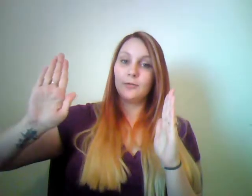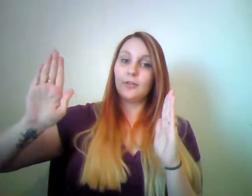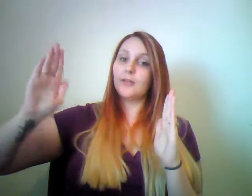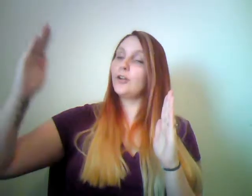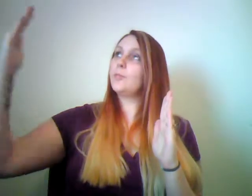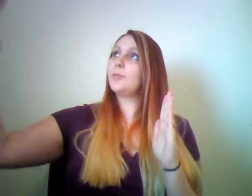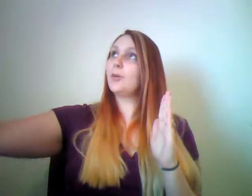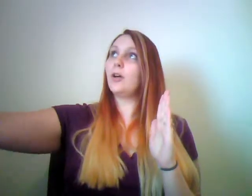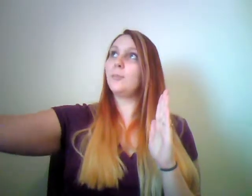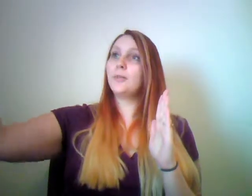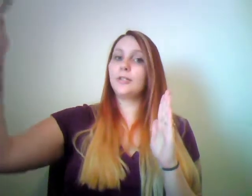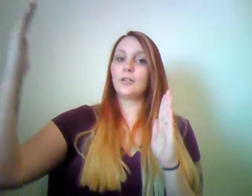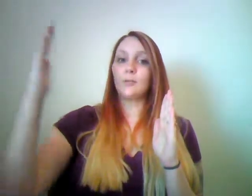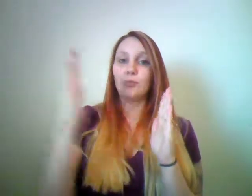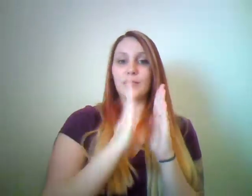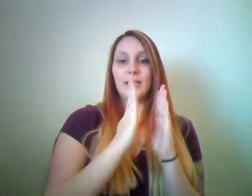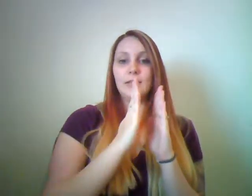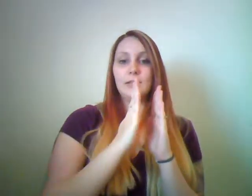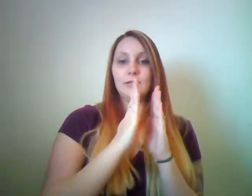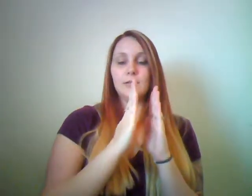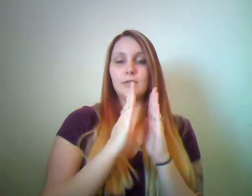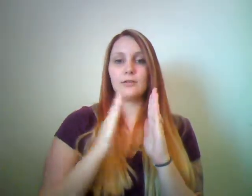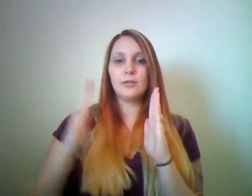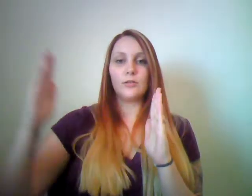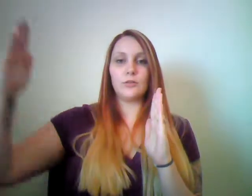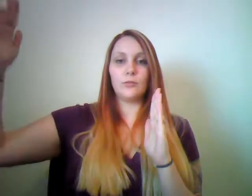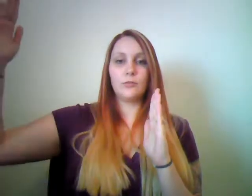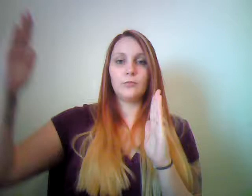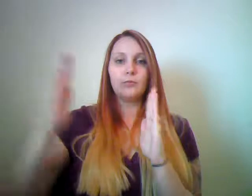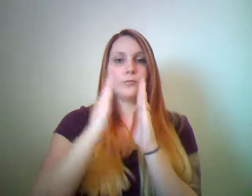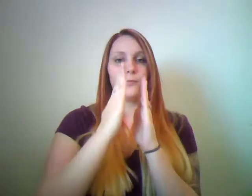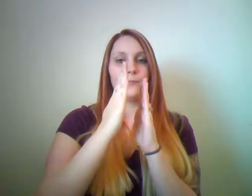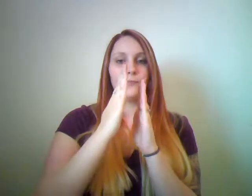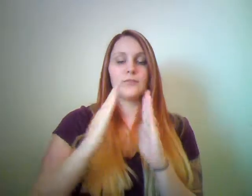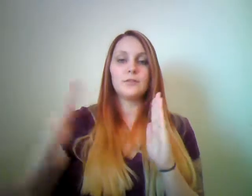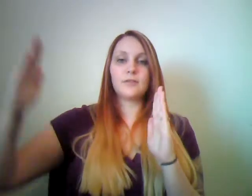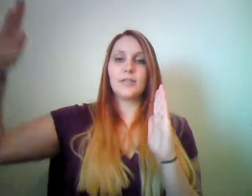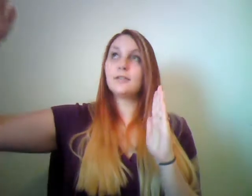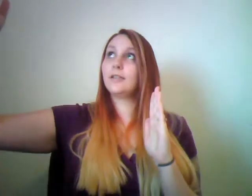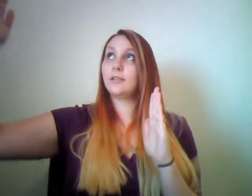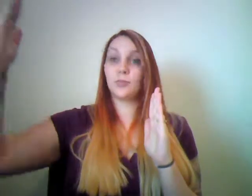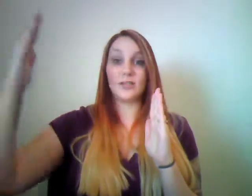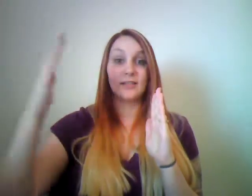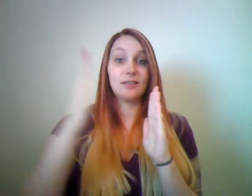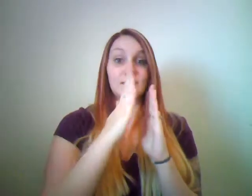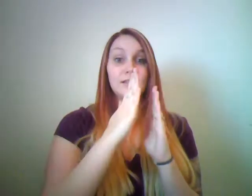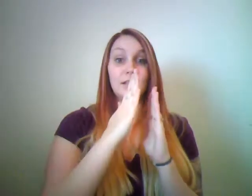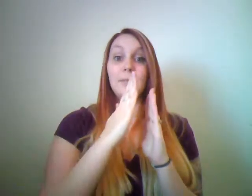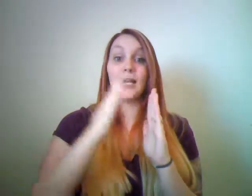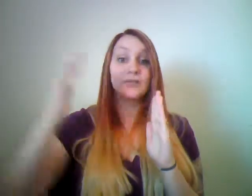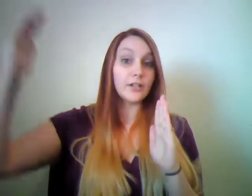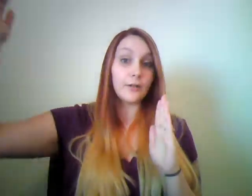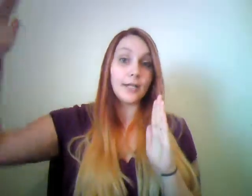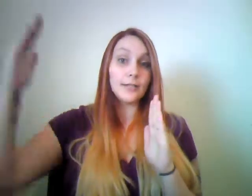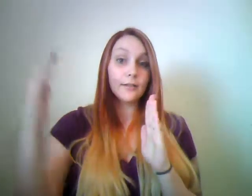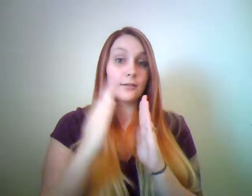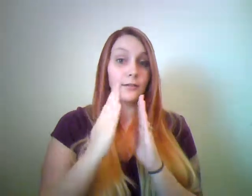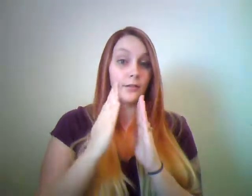another open palm, you're going to bring it to. So it's like His presence is coming at you, right?